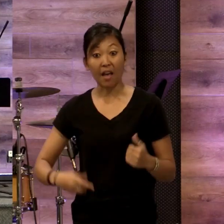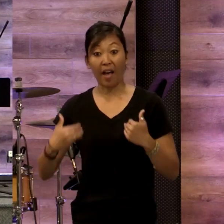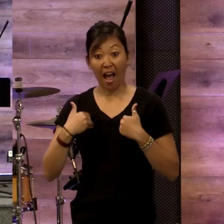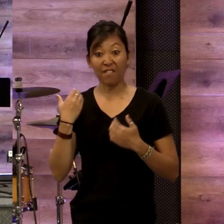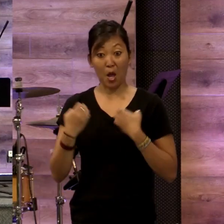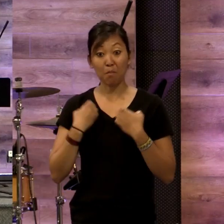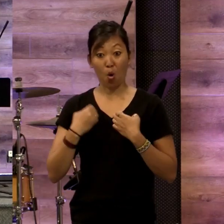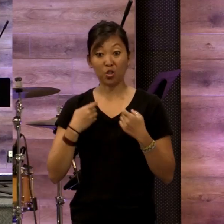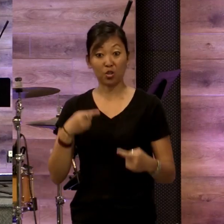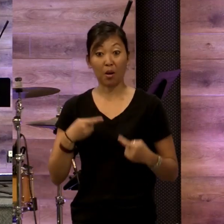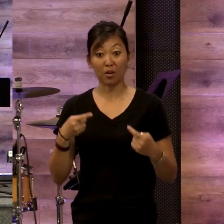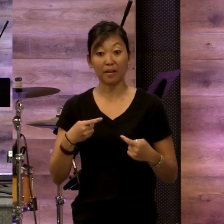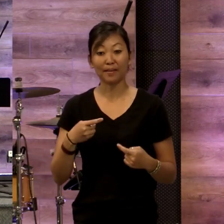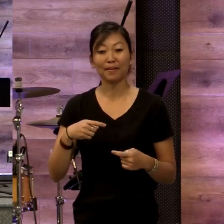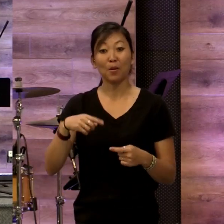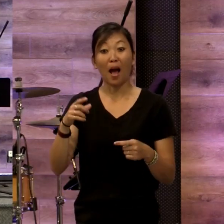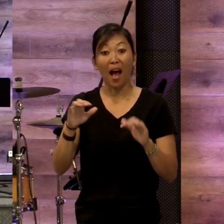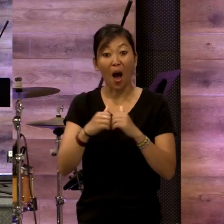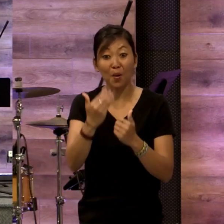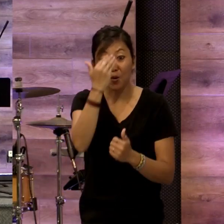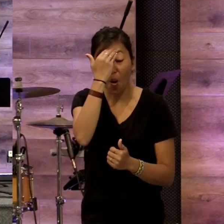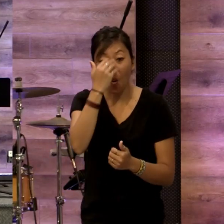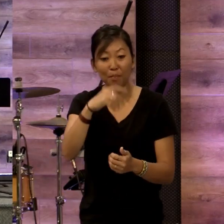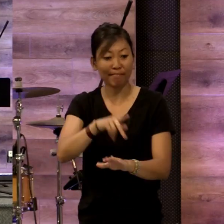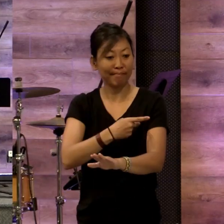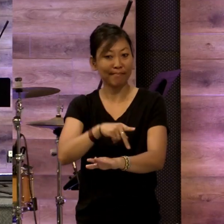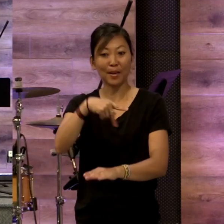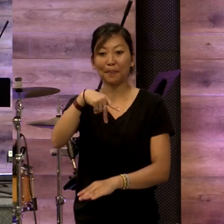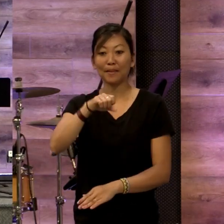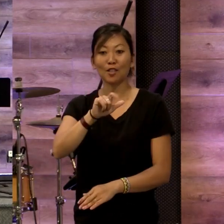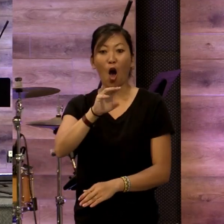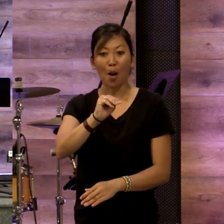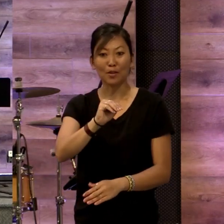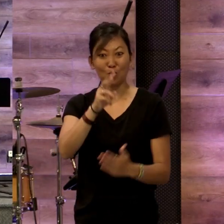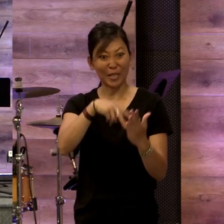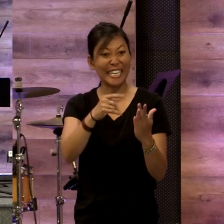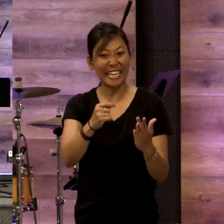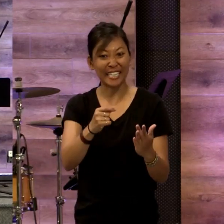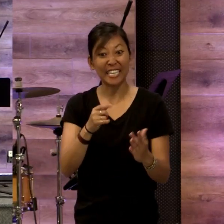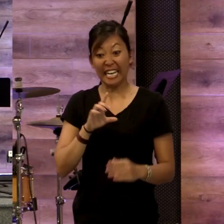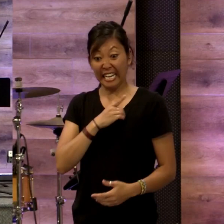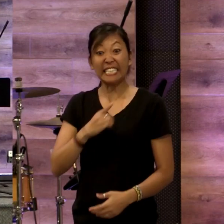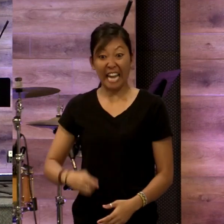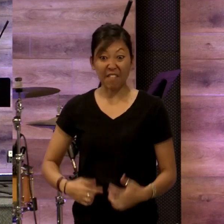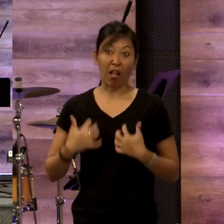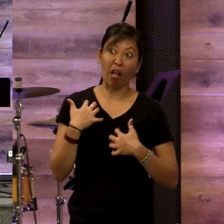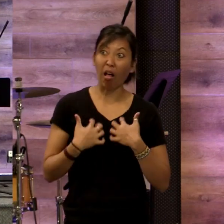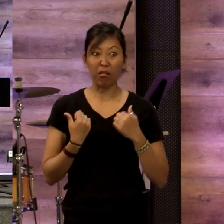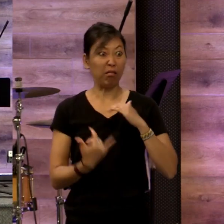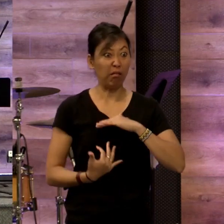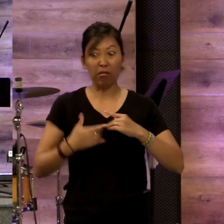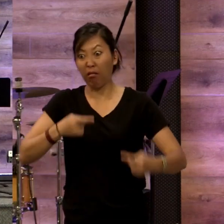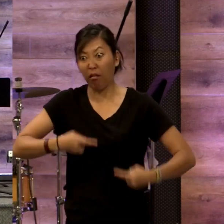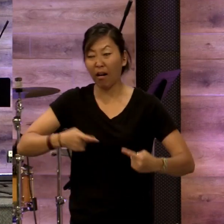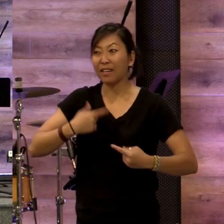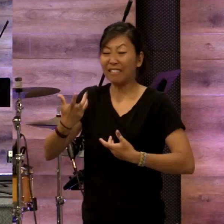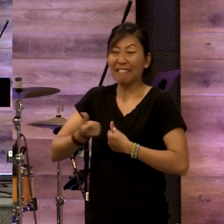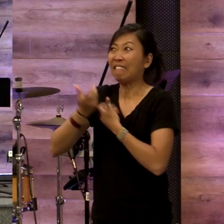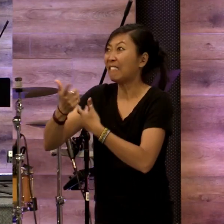emotional struggles, just read the book of Psalms. It's filled with all kinds of prayers and songs and pouring out his heart and his struggle to the